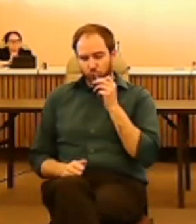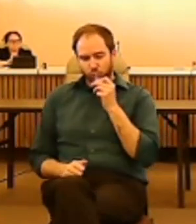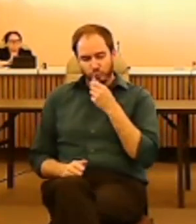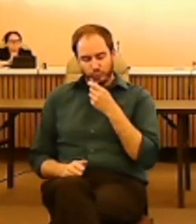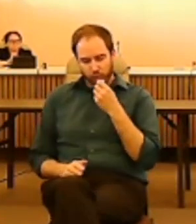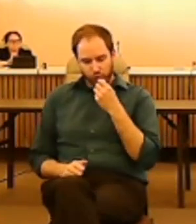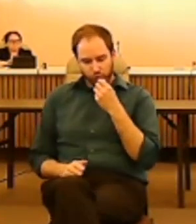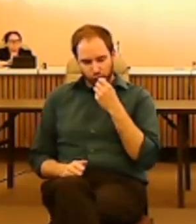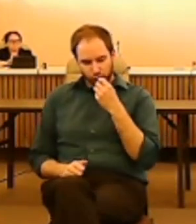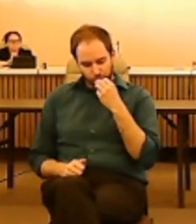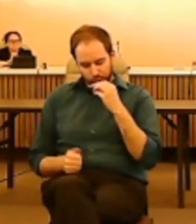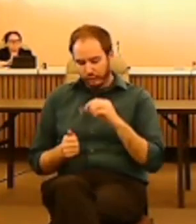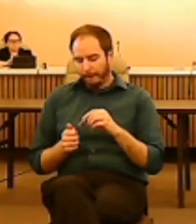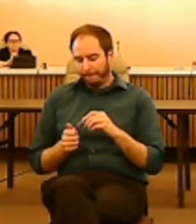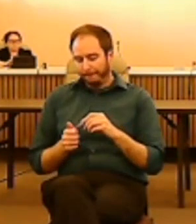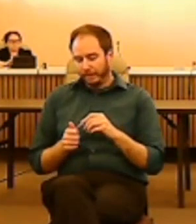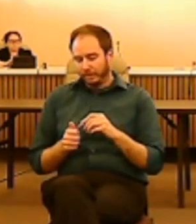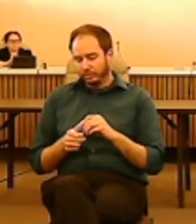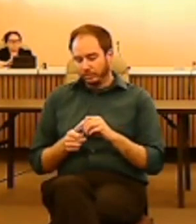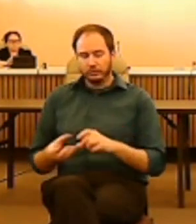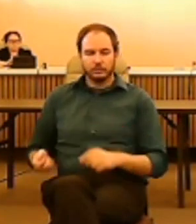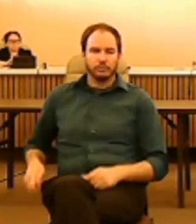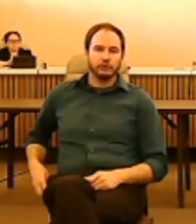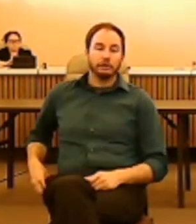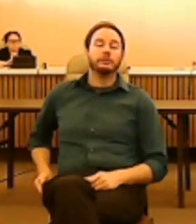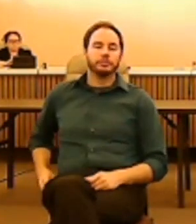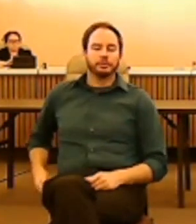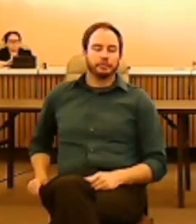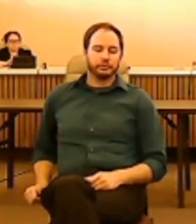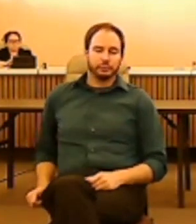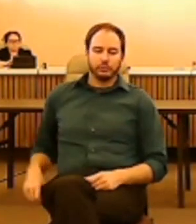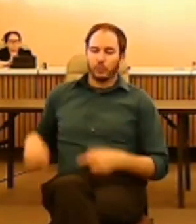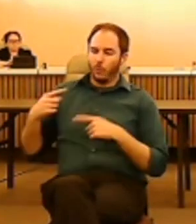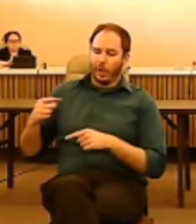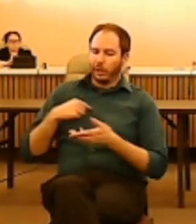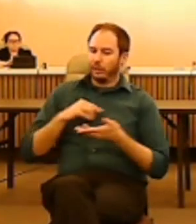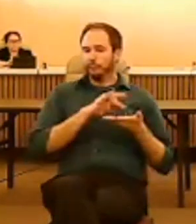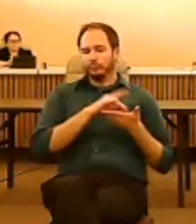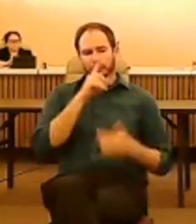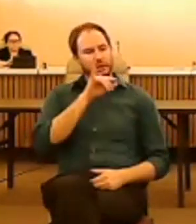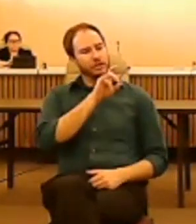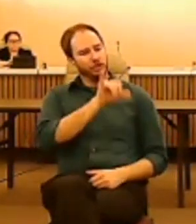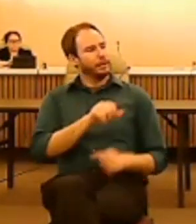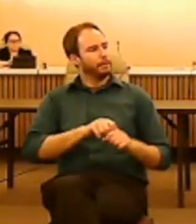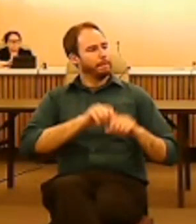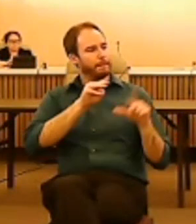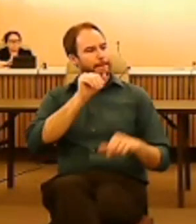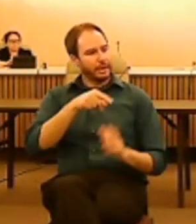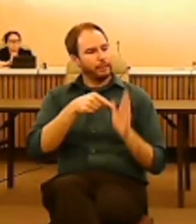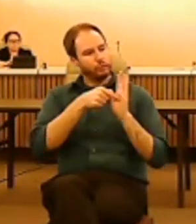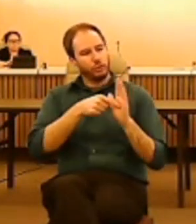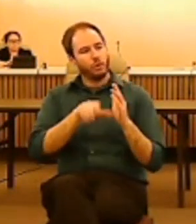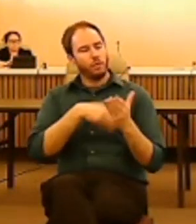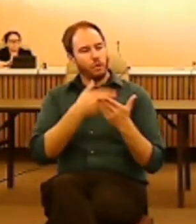No, the map, in fact, while we're doing that, if, Jenny, if you could bring up the map that shows where